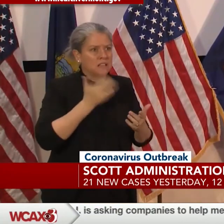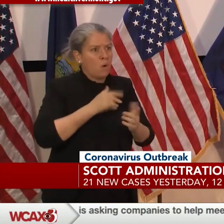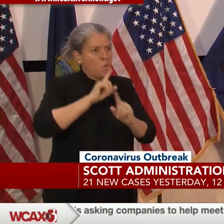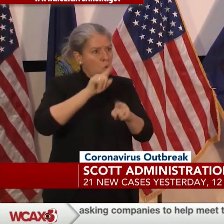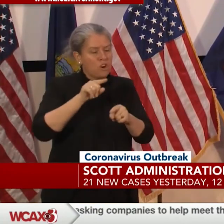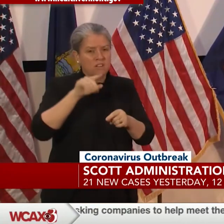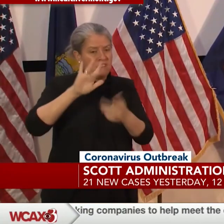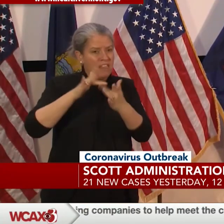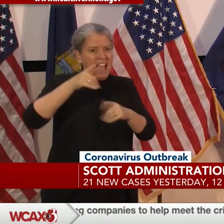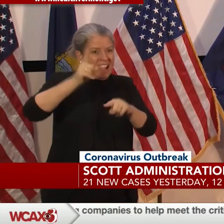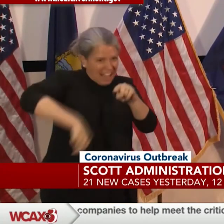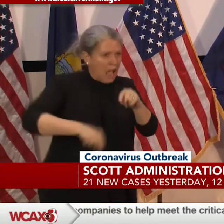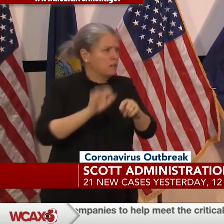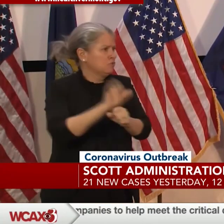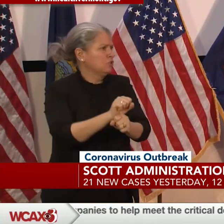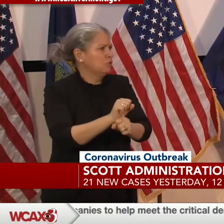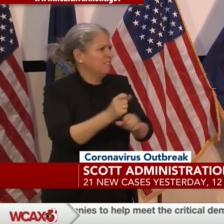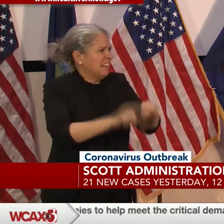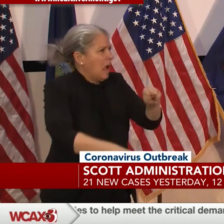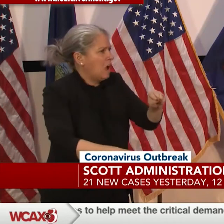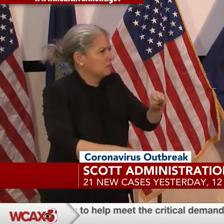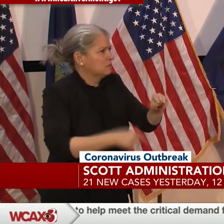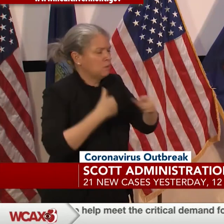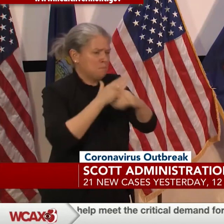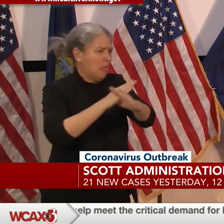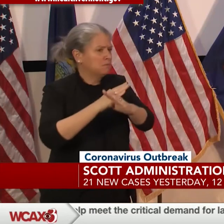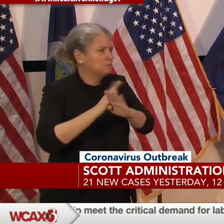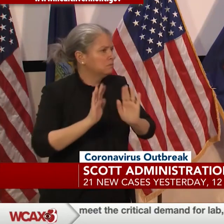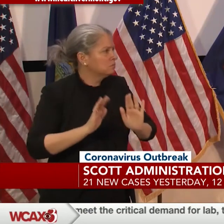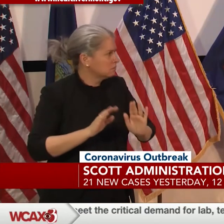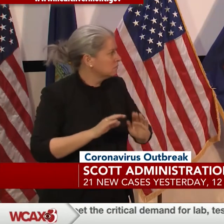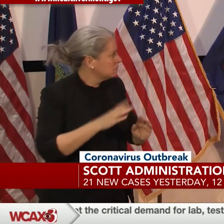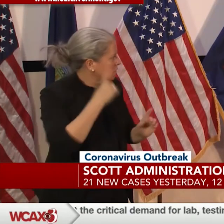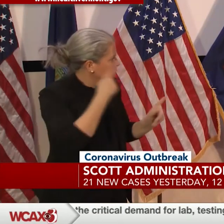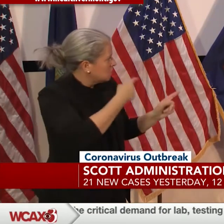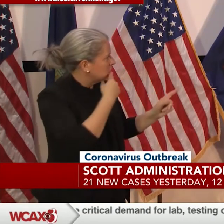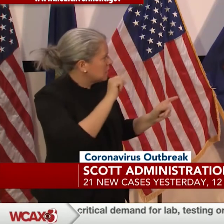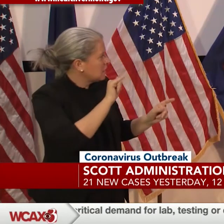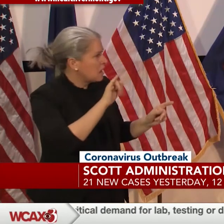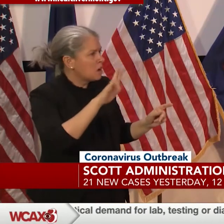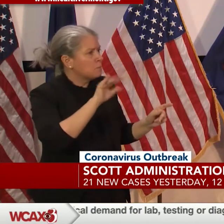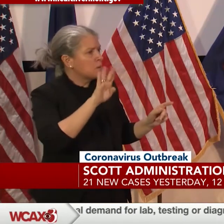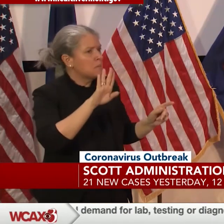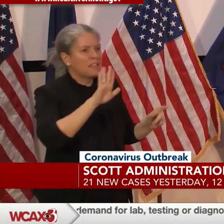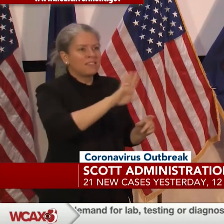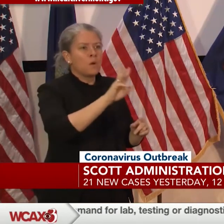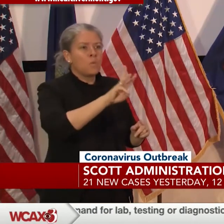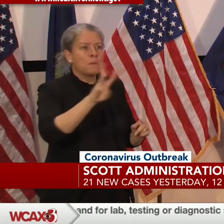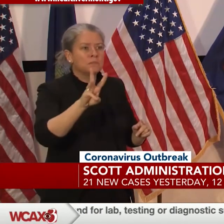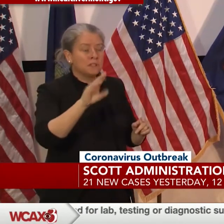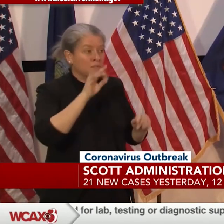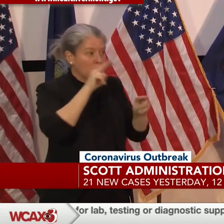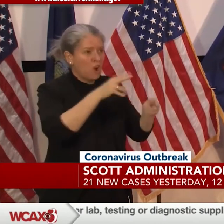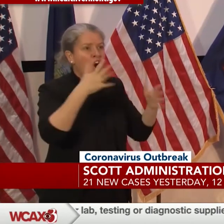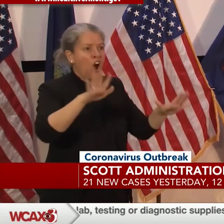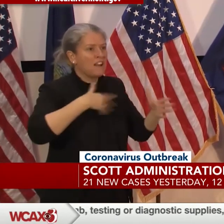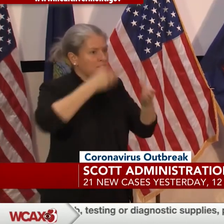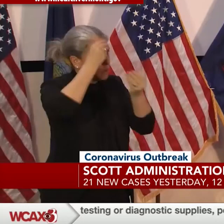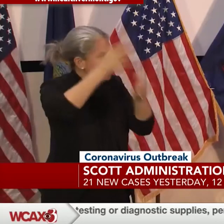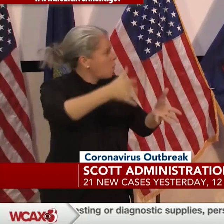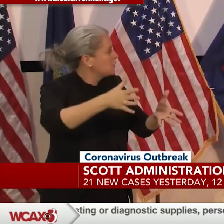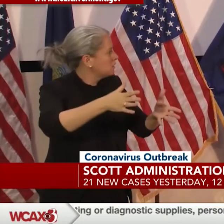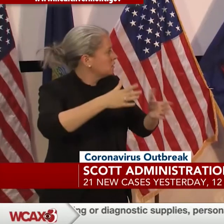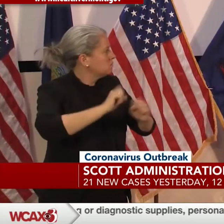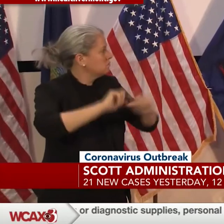Commissioner Sherling, you told me earlier that on the page, the Airbnb page, that there is already a notice that's going